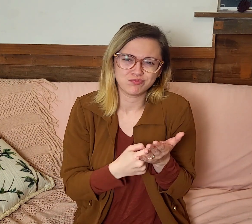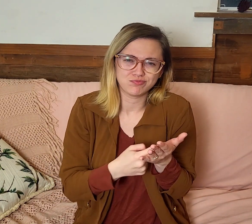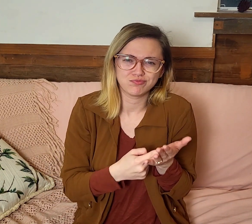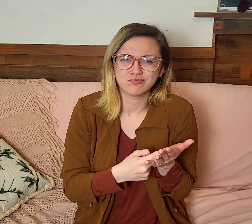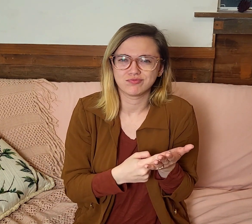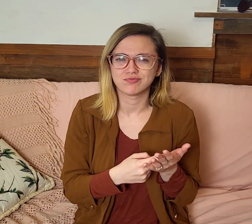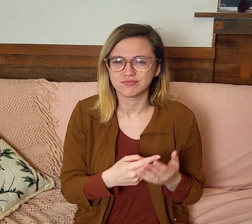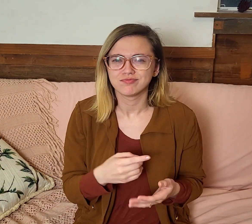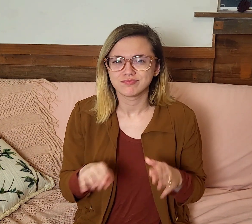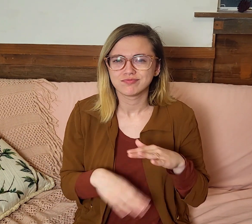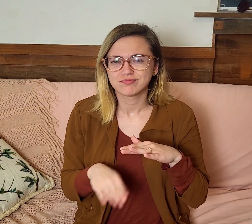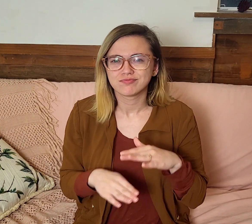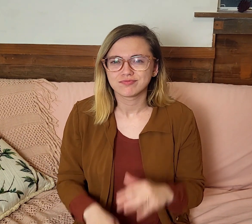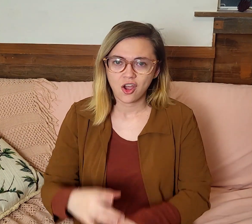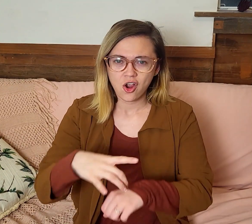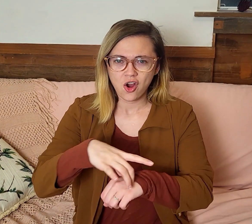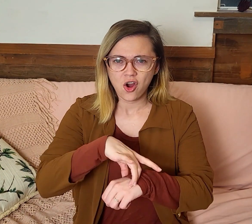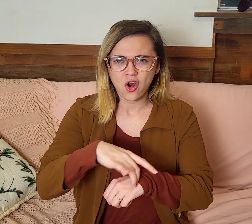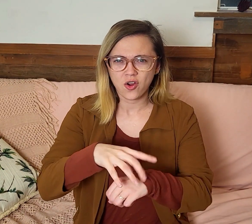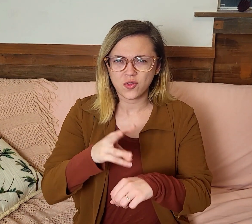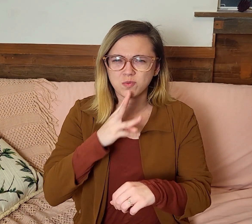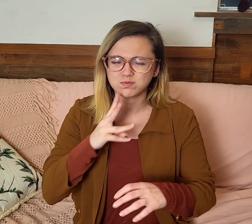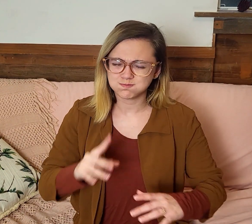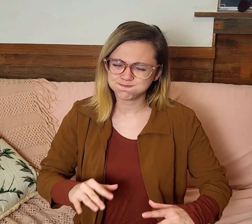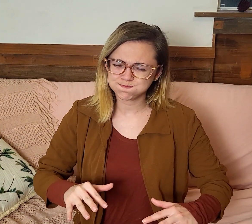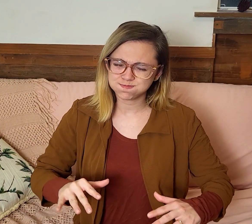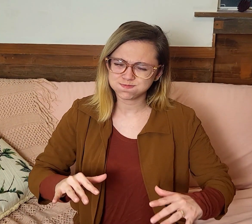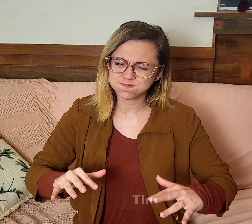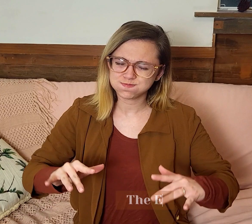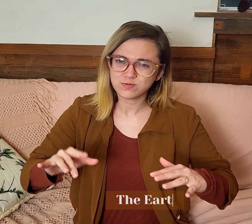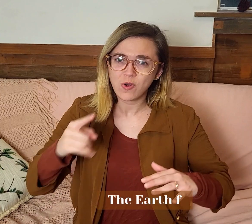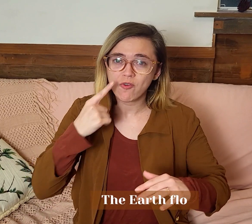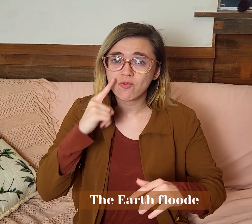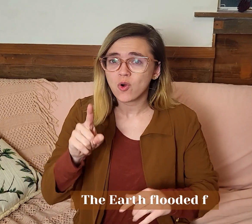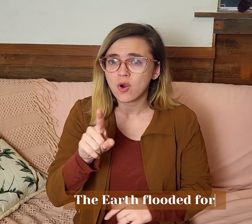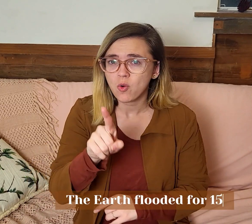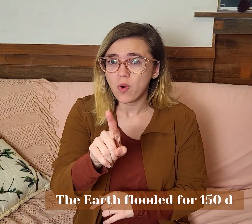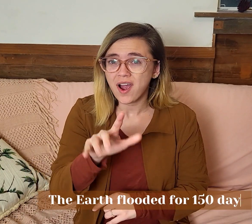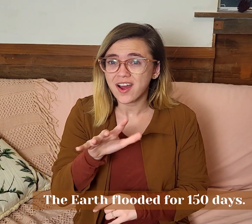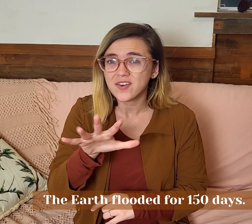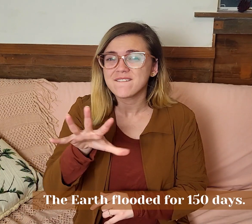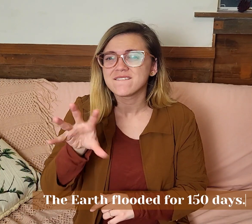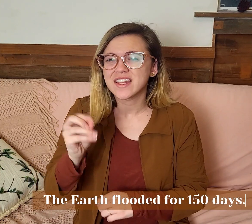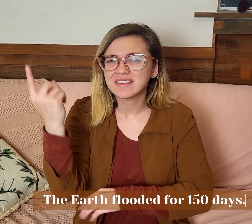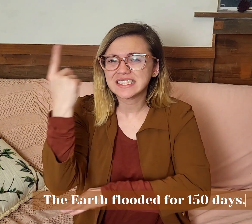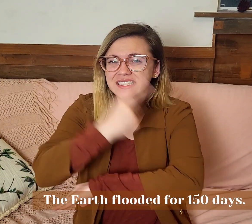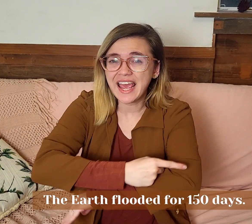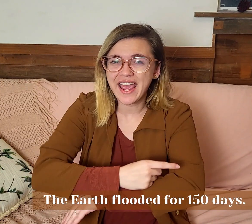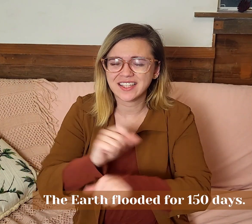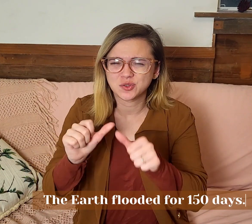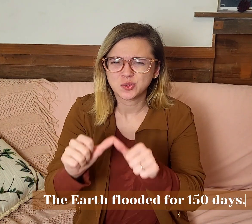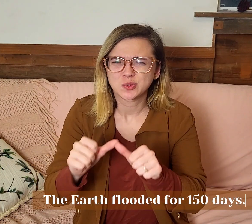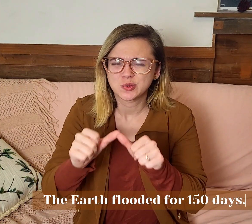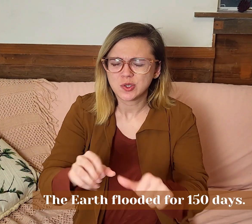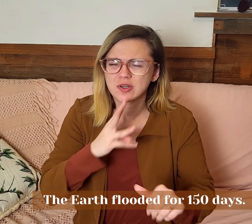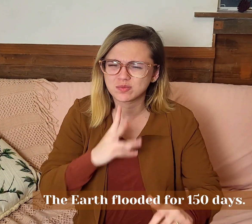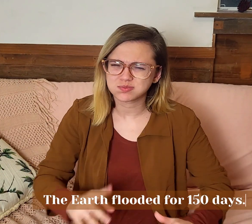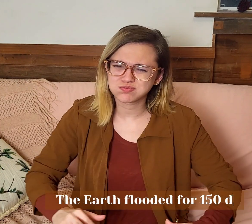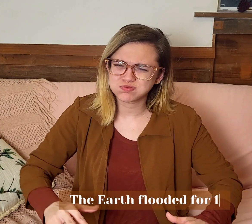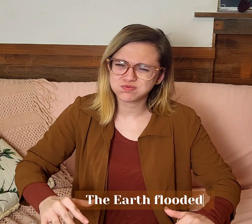to be discussing the basics. So the earth was flooded for 150 days as it